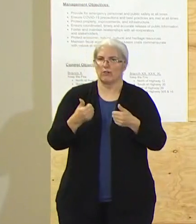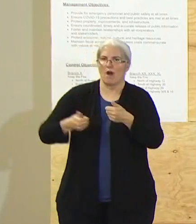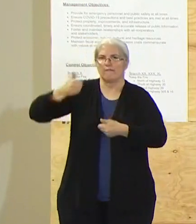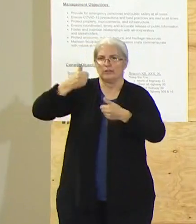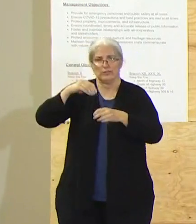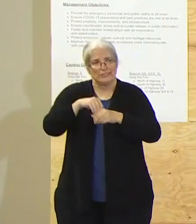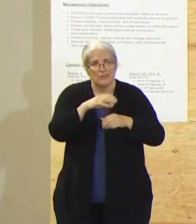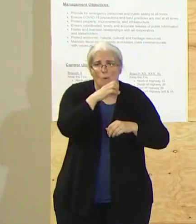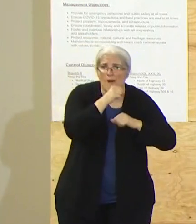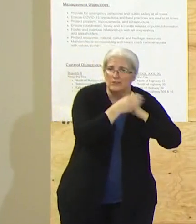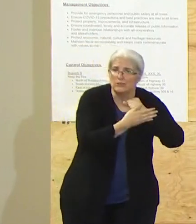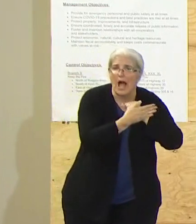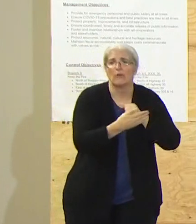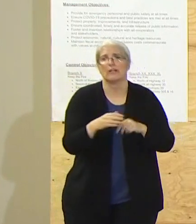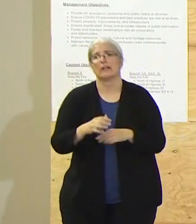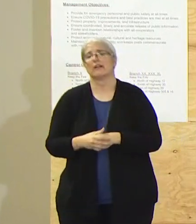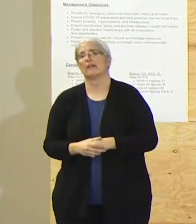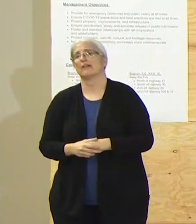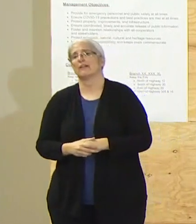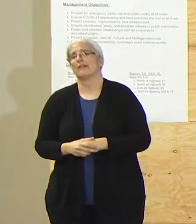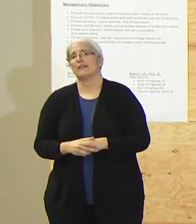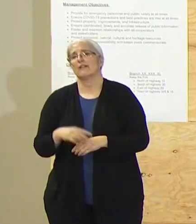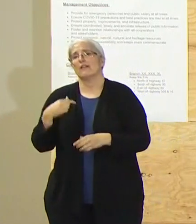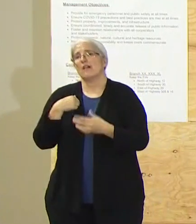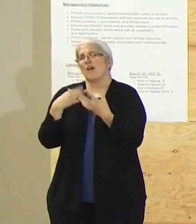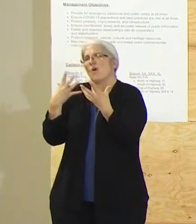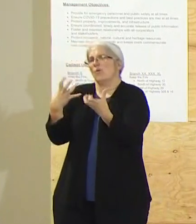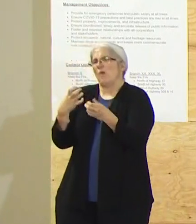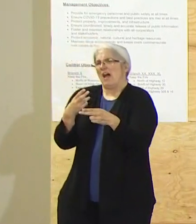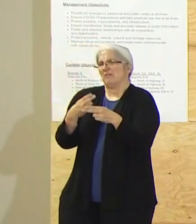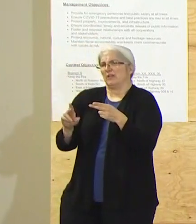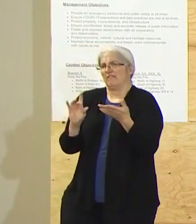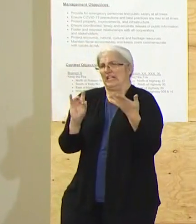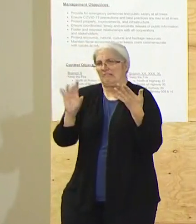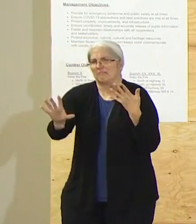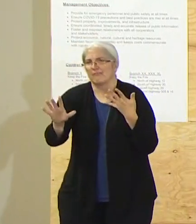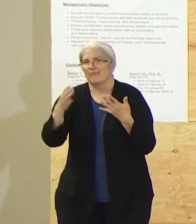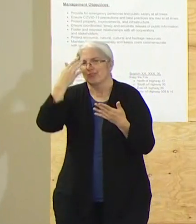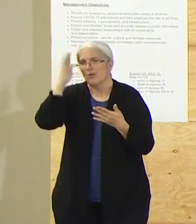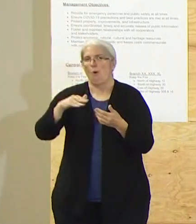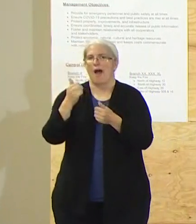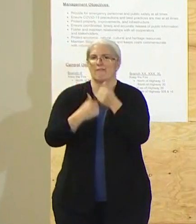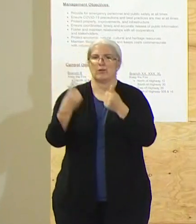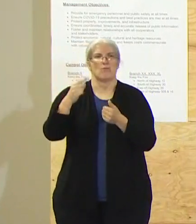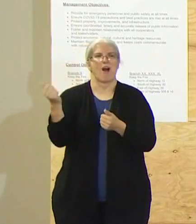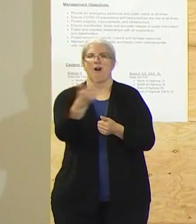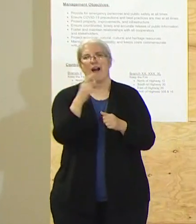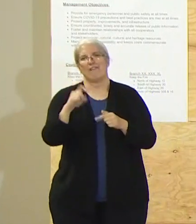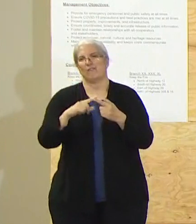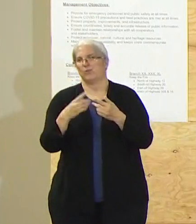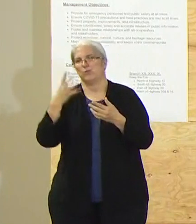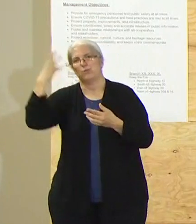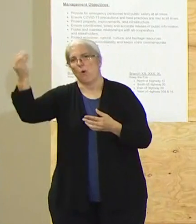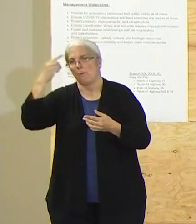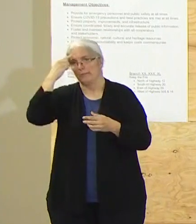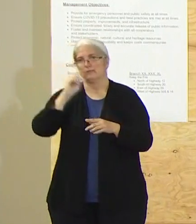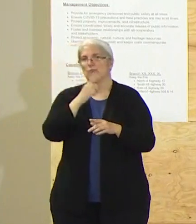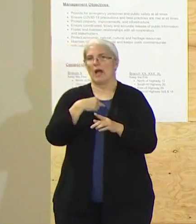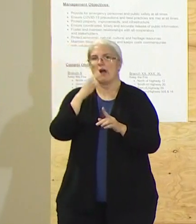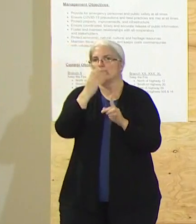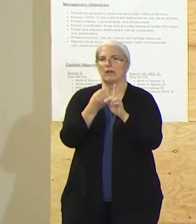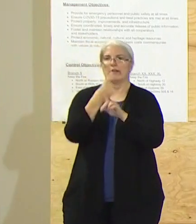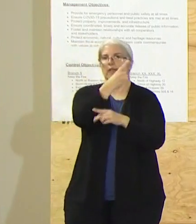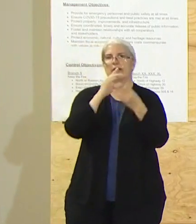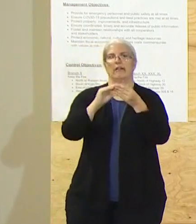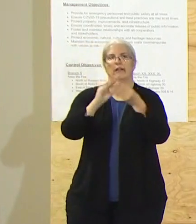updating that monitoring list. Let me just briefly, and everybody, you should all get out of here because this is way off topic for the 50 people that are behind